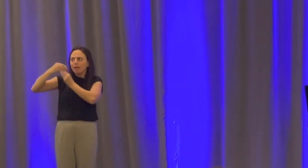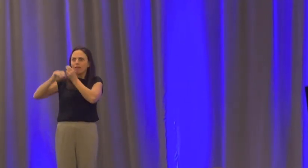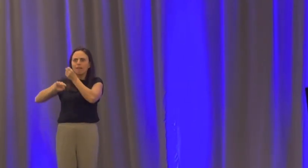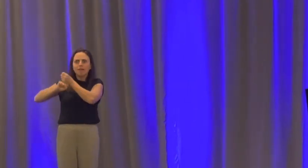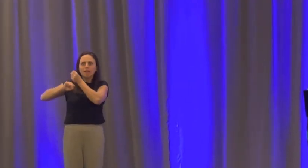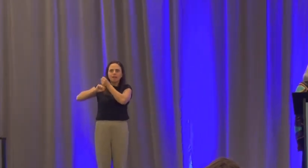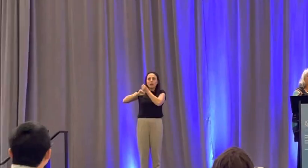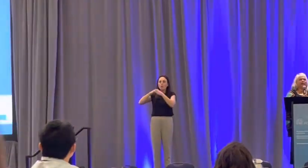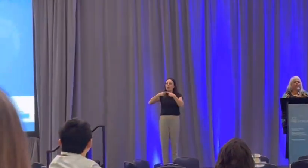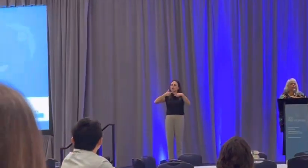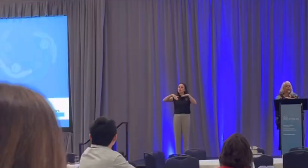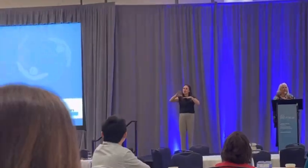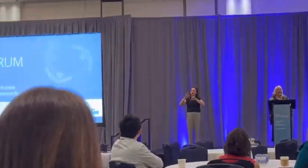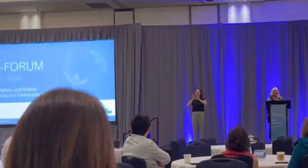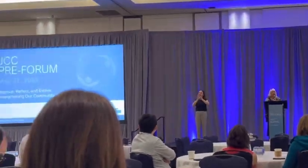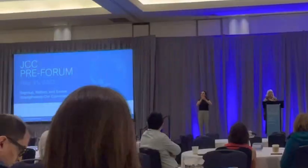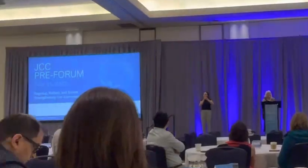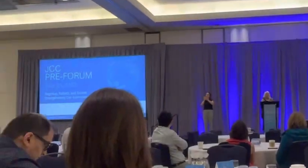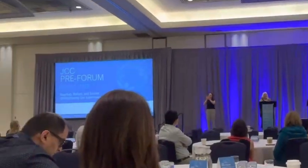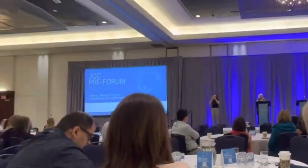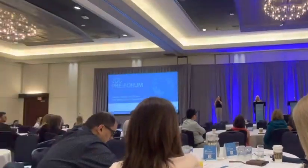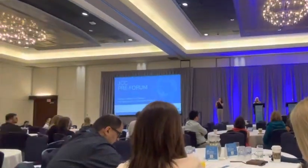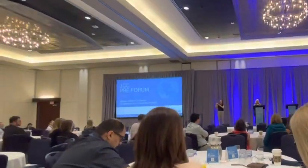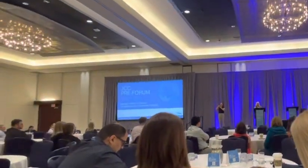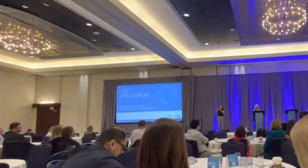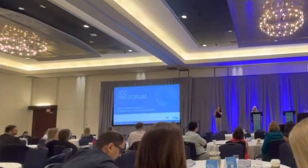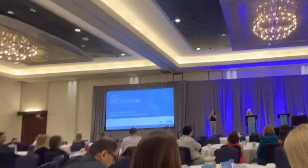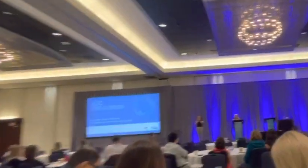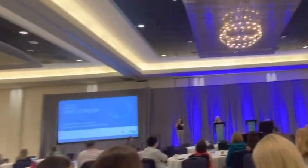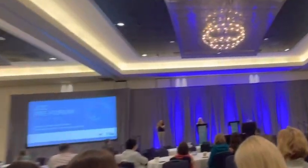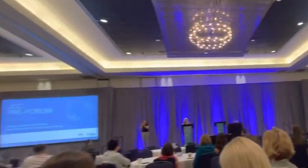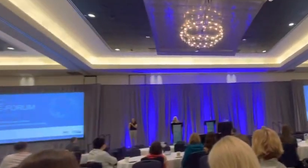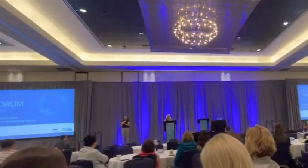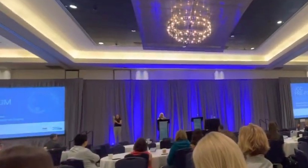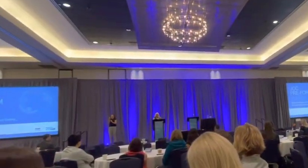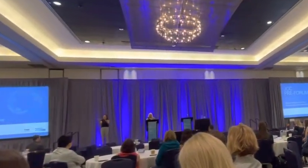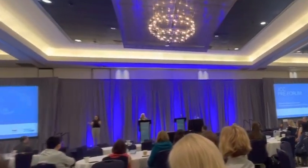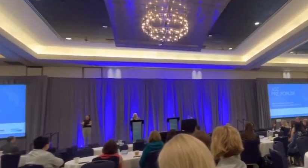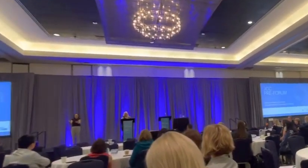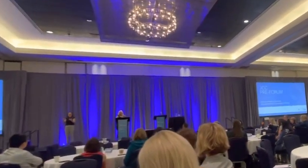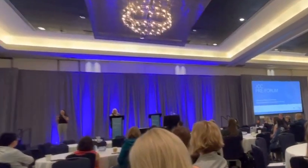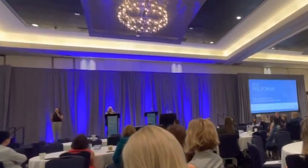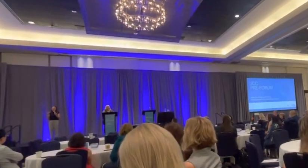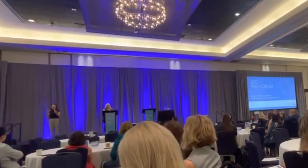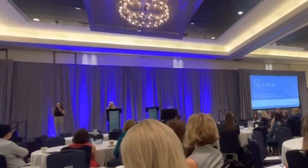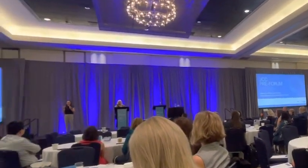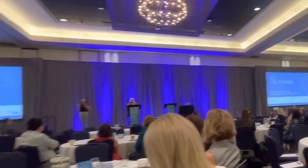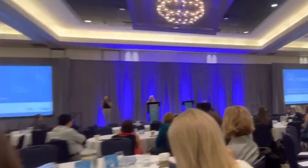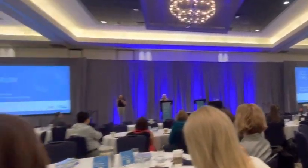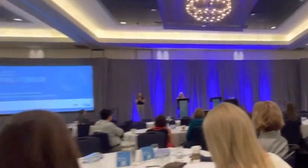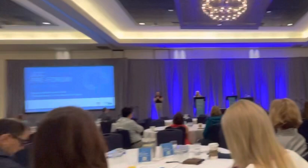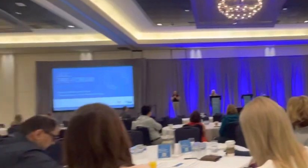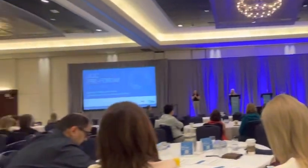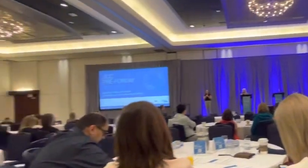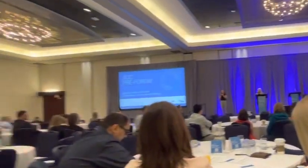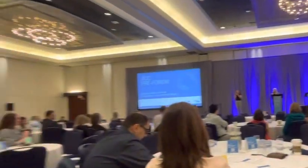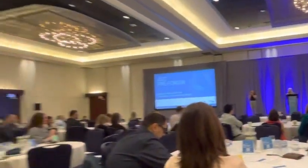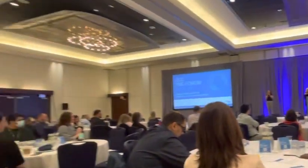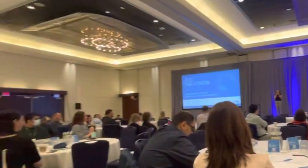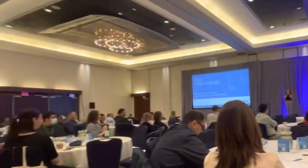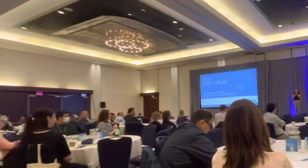us when we're walking, and we will always be here. And even doing the